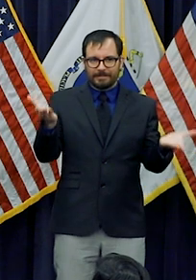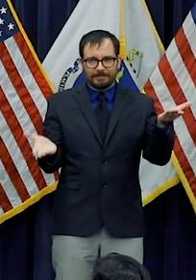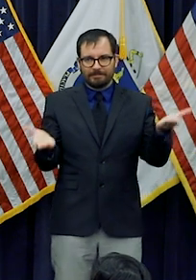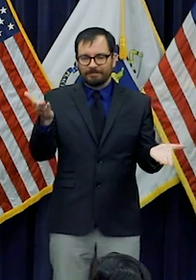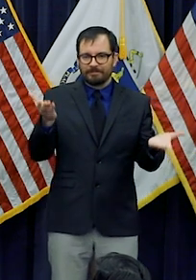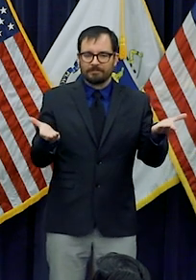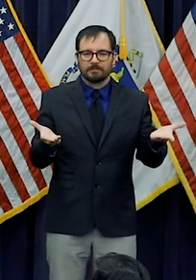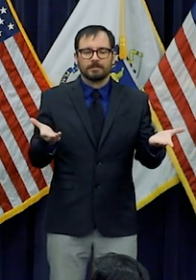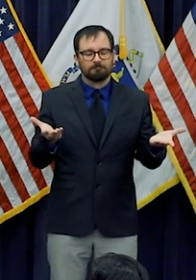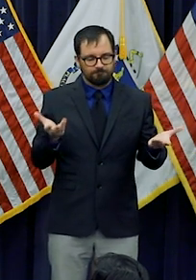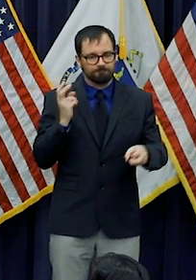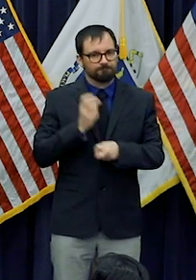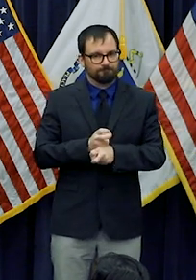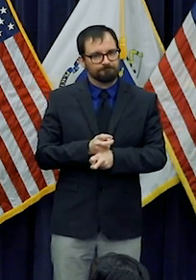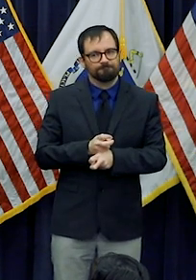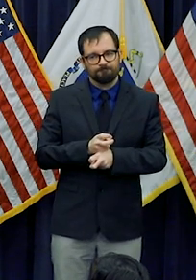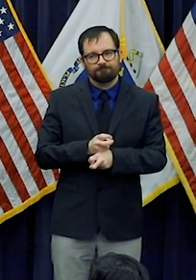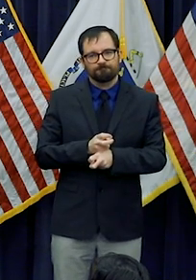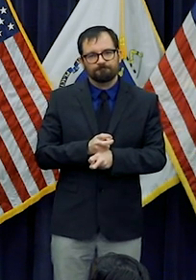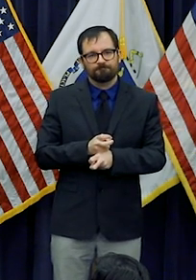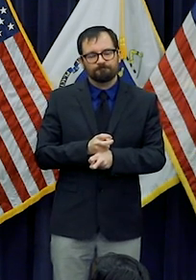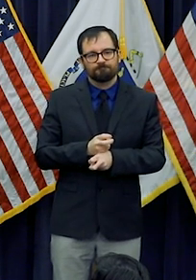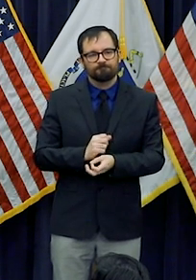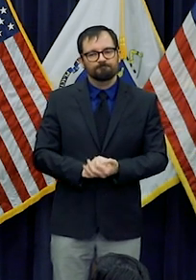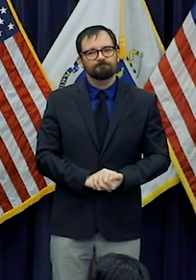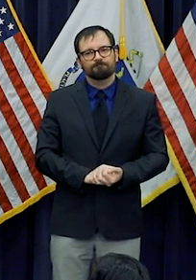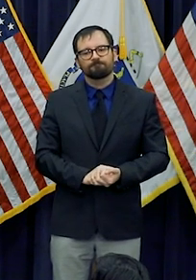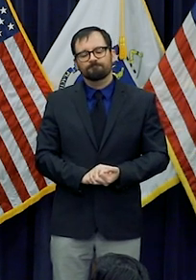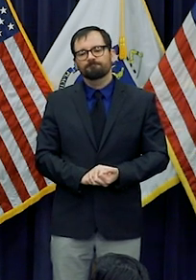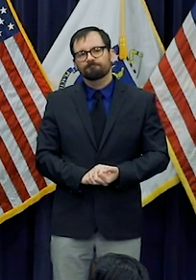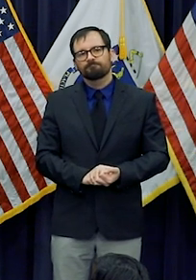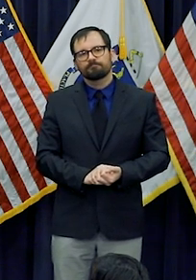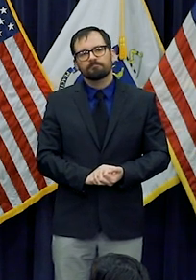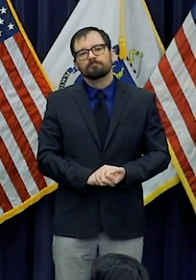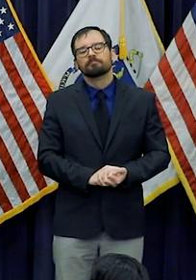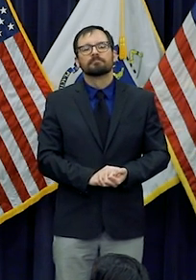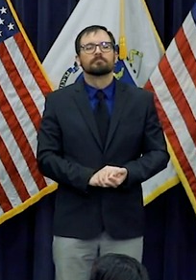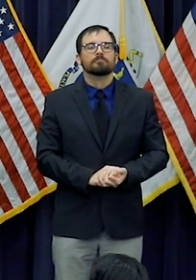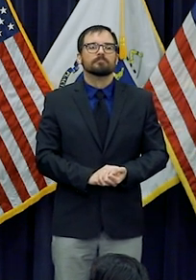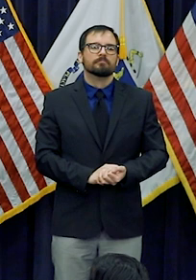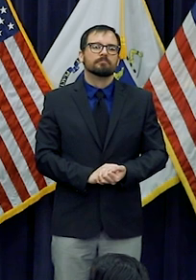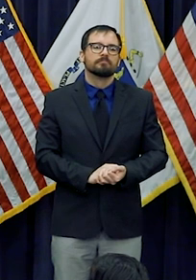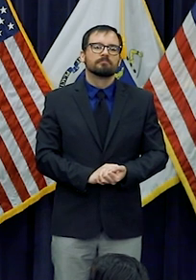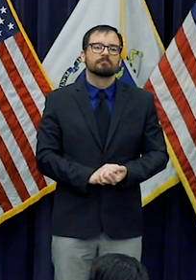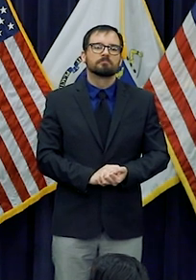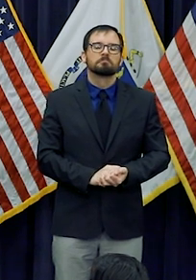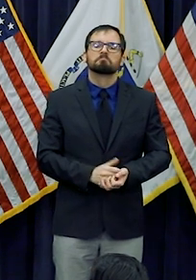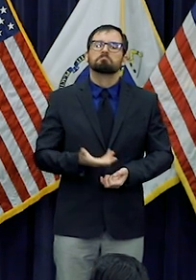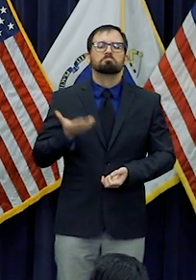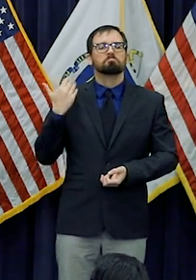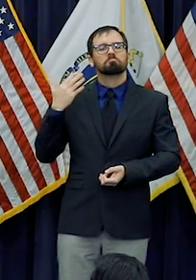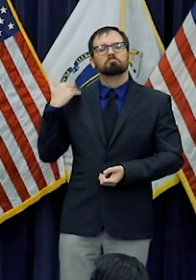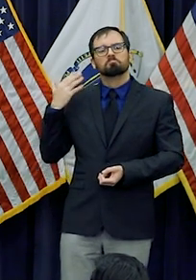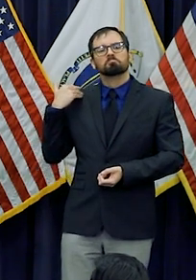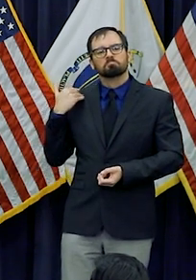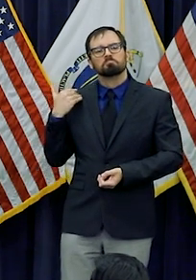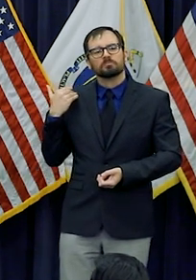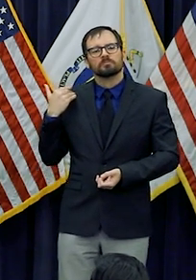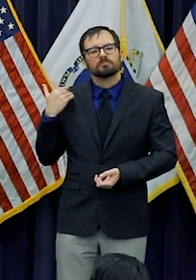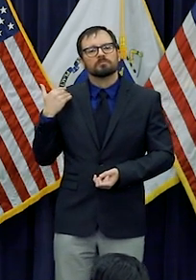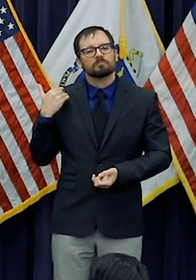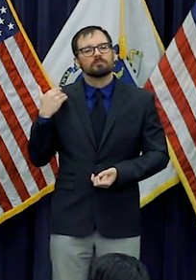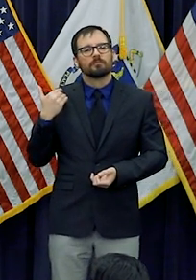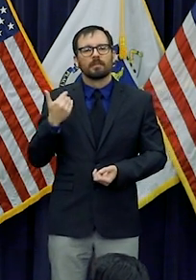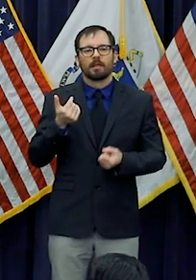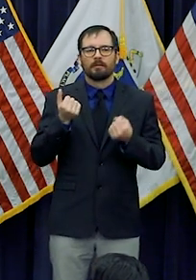who have had that opportunity for physical closeness taken away from them and that opportunity for the solidarity that